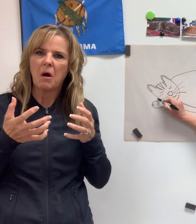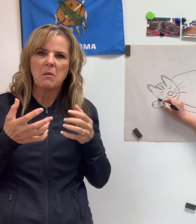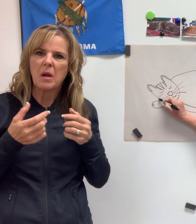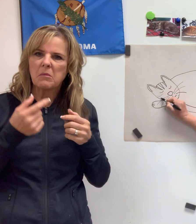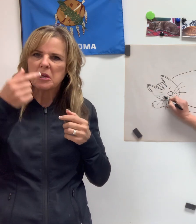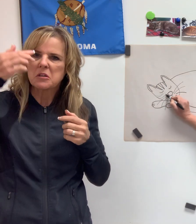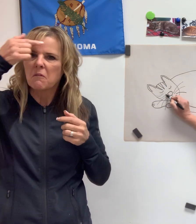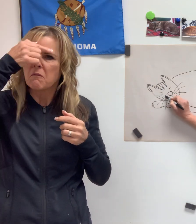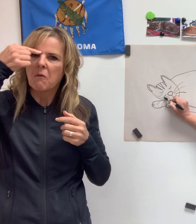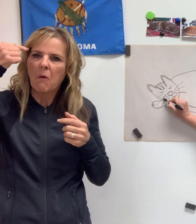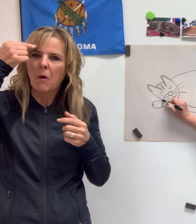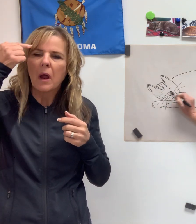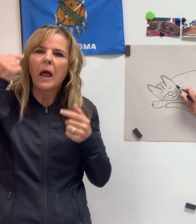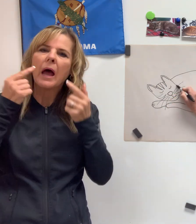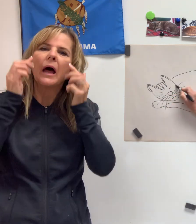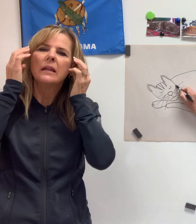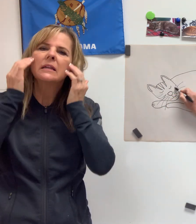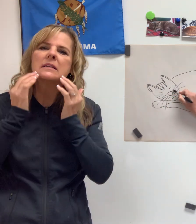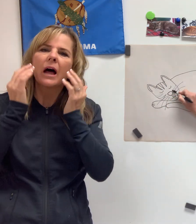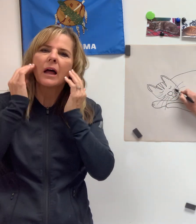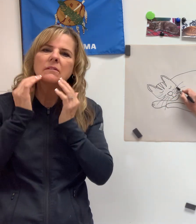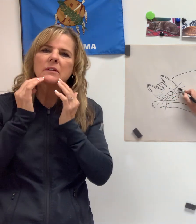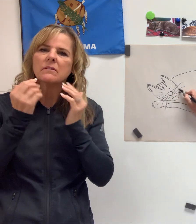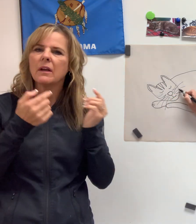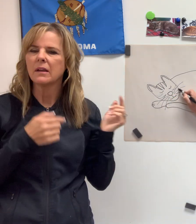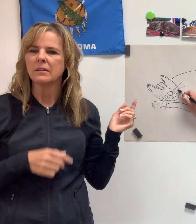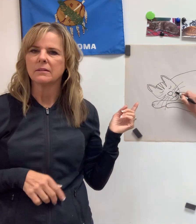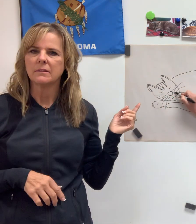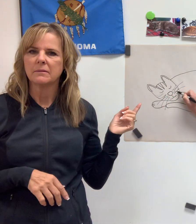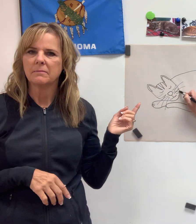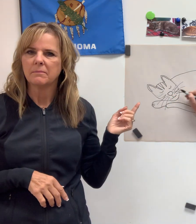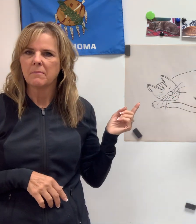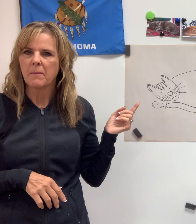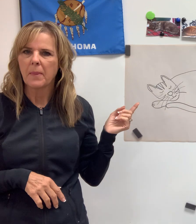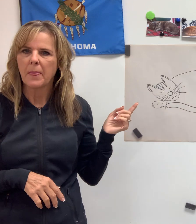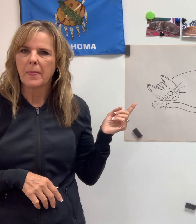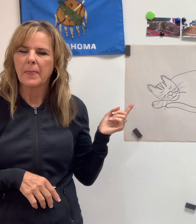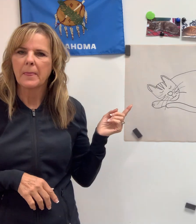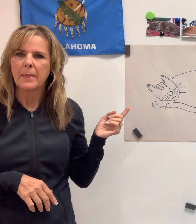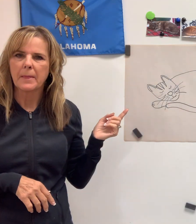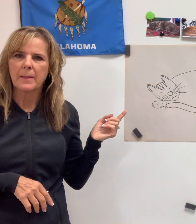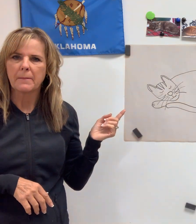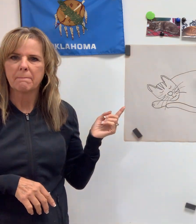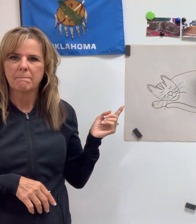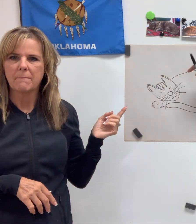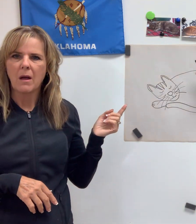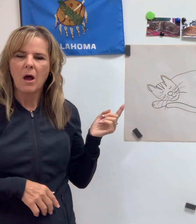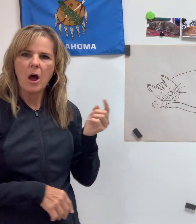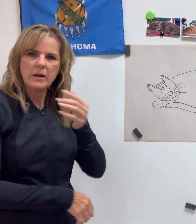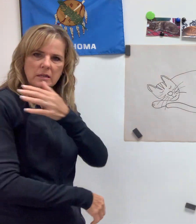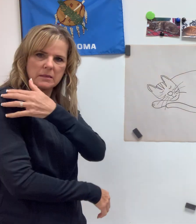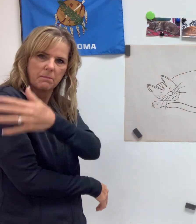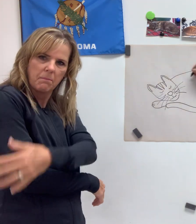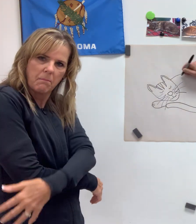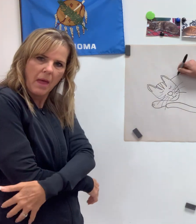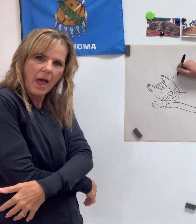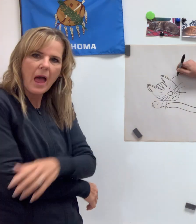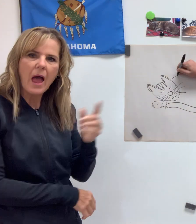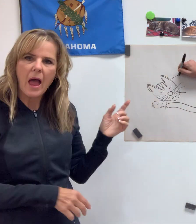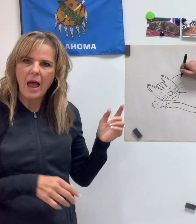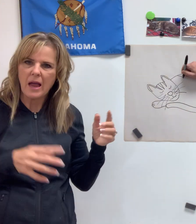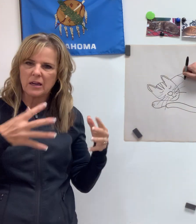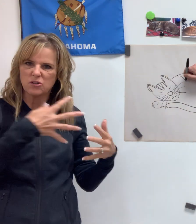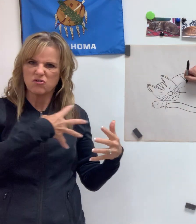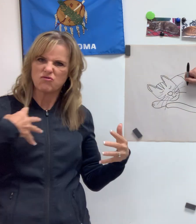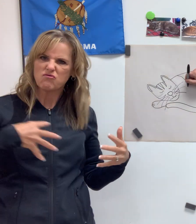his face, coming off the side, like that. On his back, you could add stripes, same